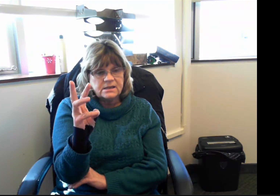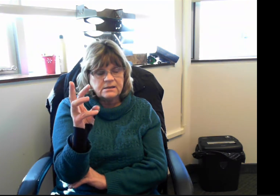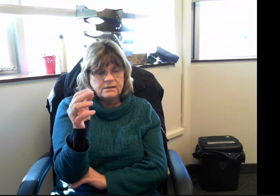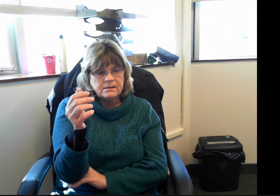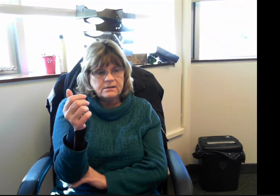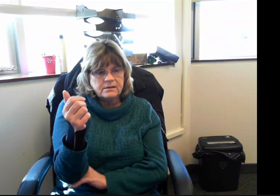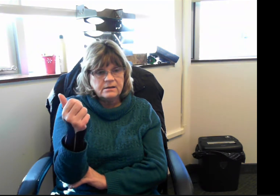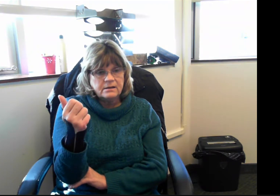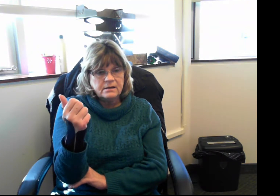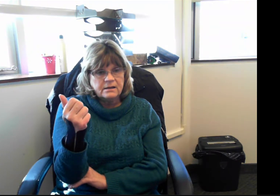16,